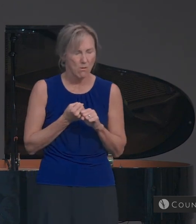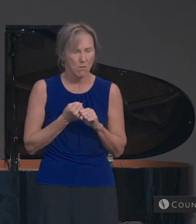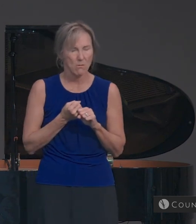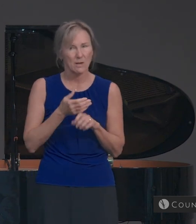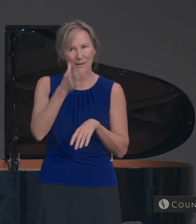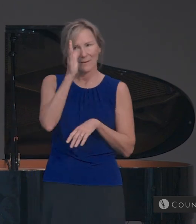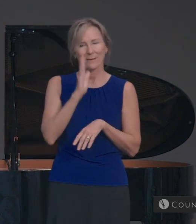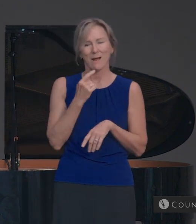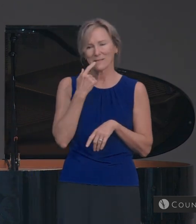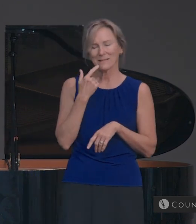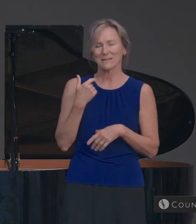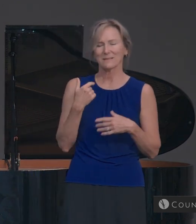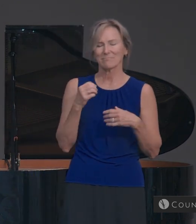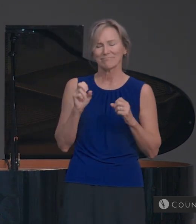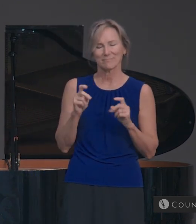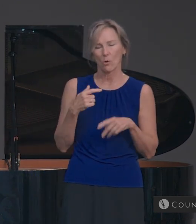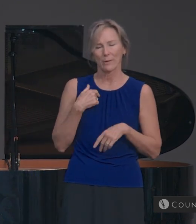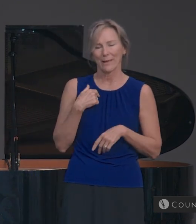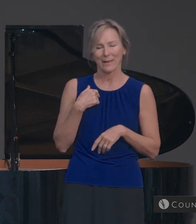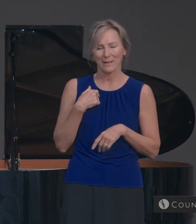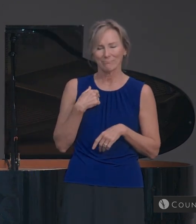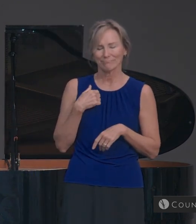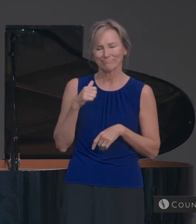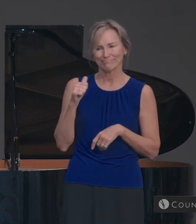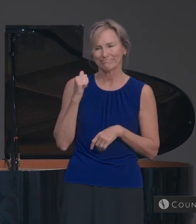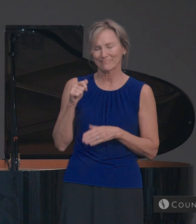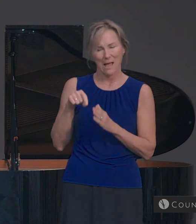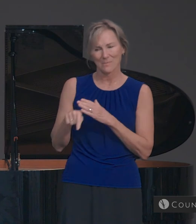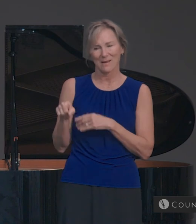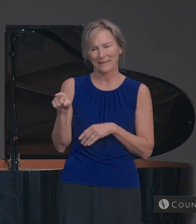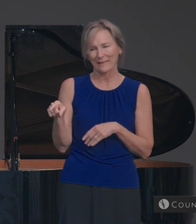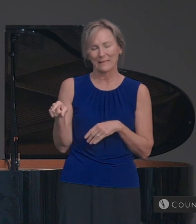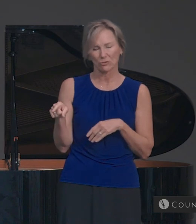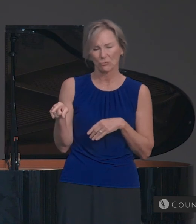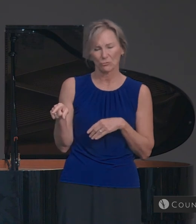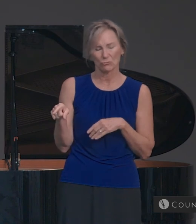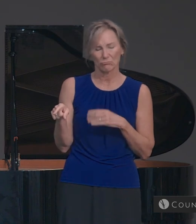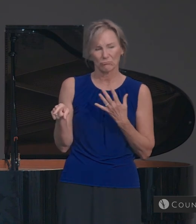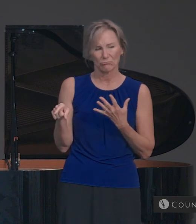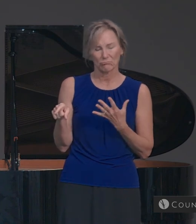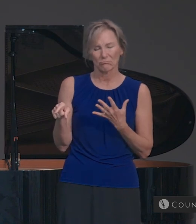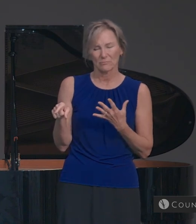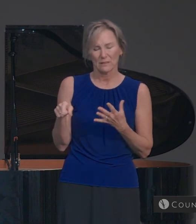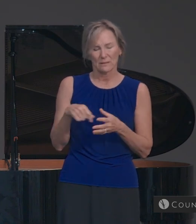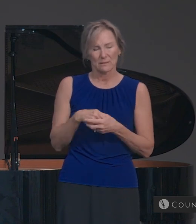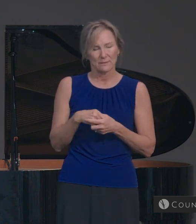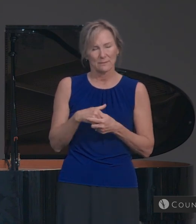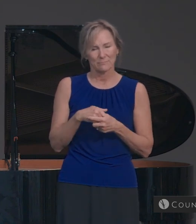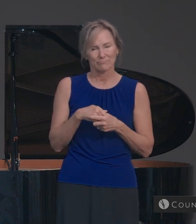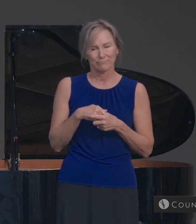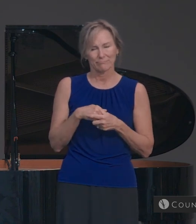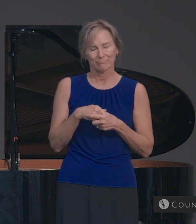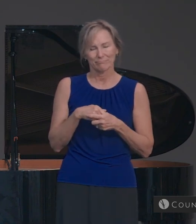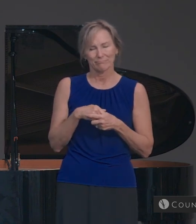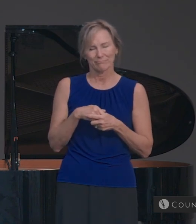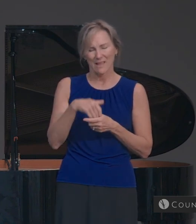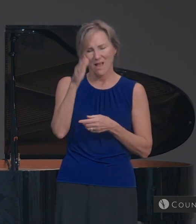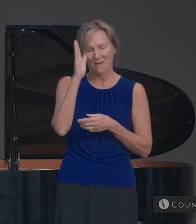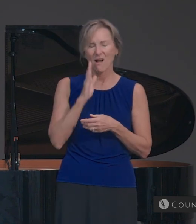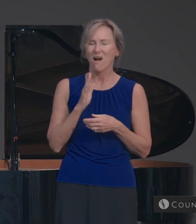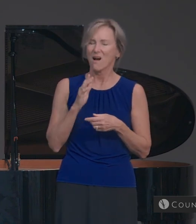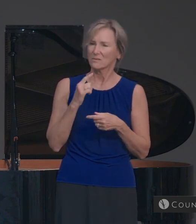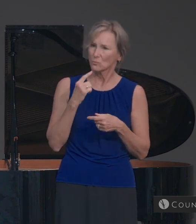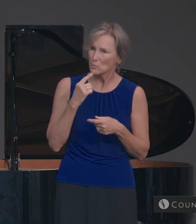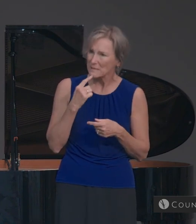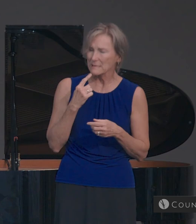won't kill you then. I won't kill you. That's how seriously God took the responsibility of a priest, a high priest,